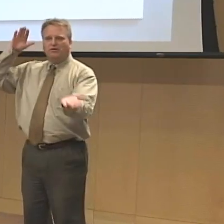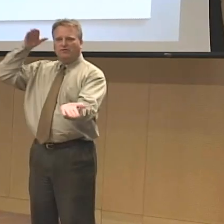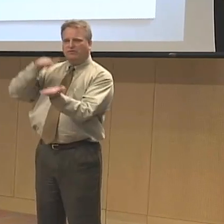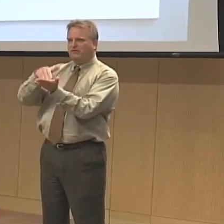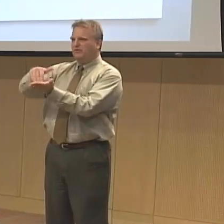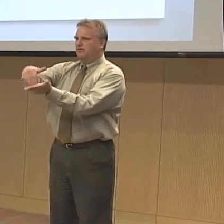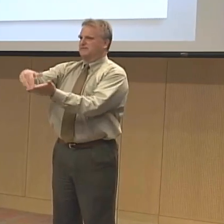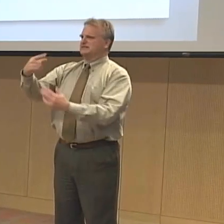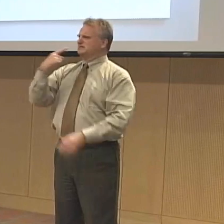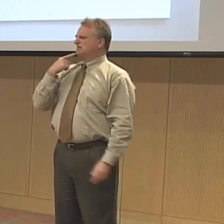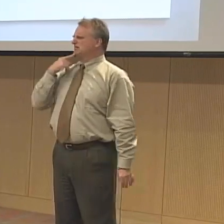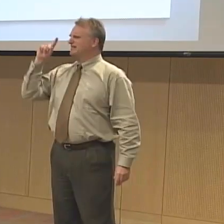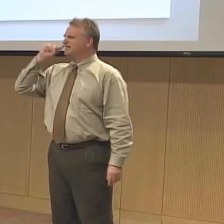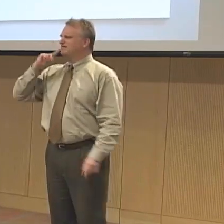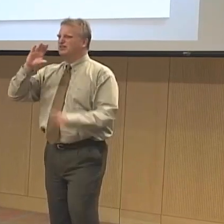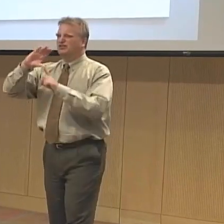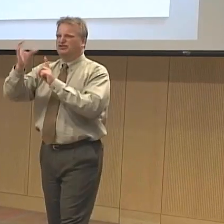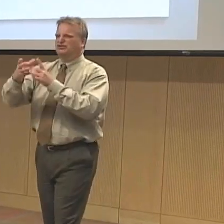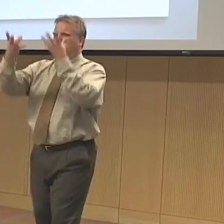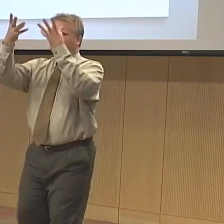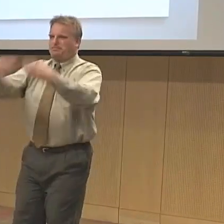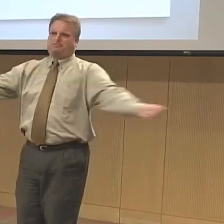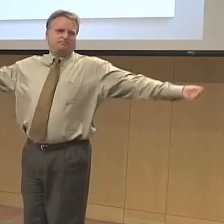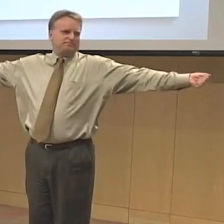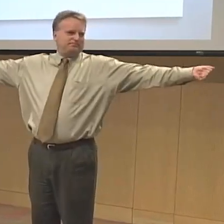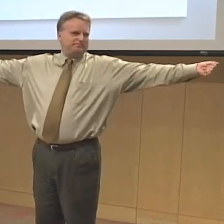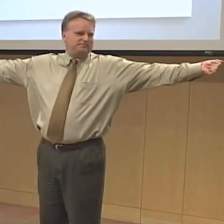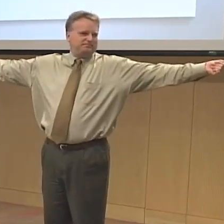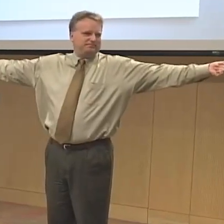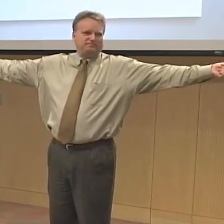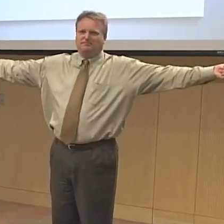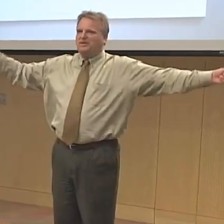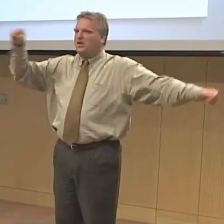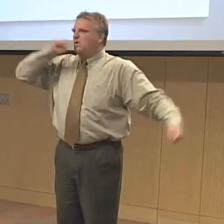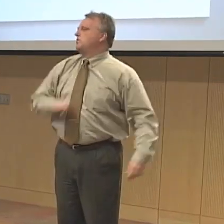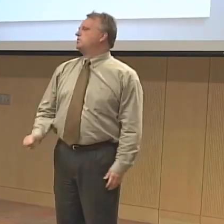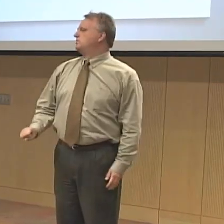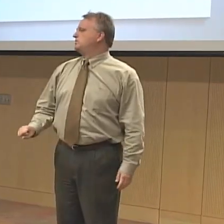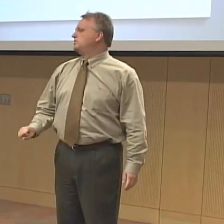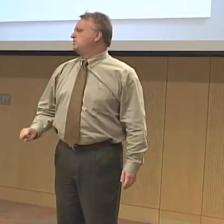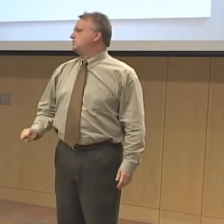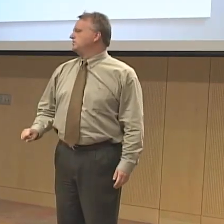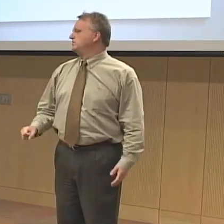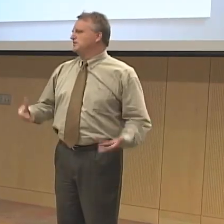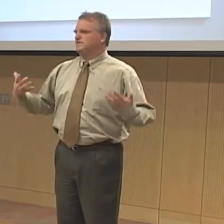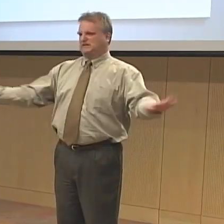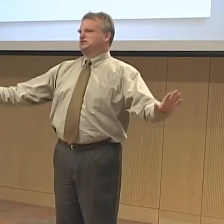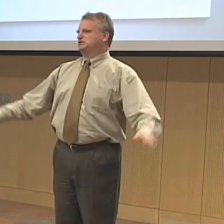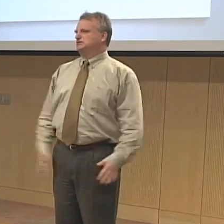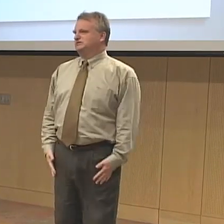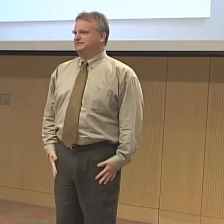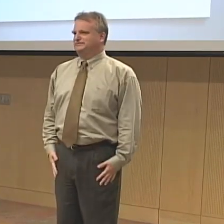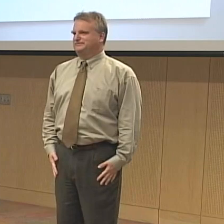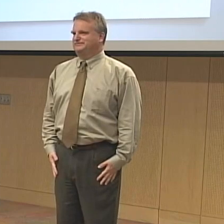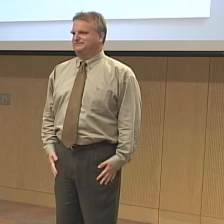Deaf people often say, deaf culture is extinct. It's old news. It's